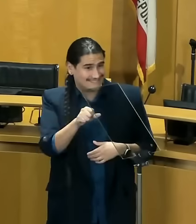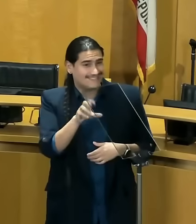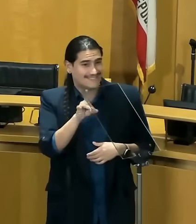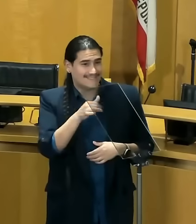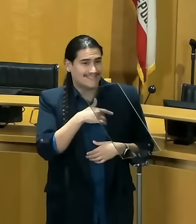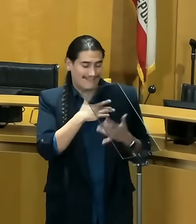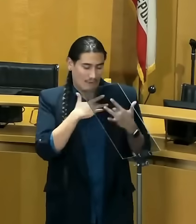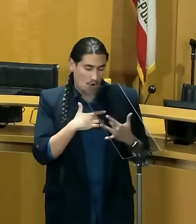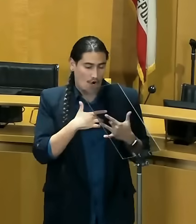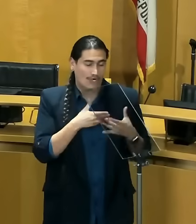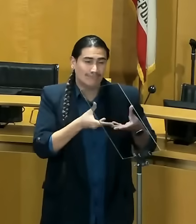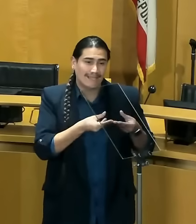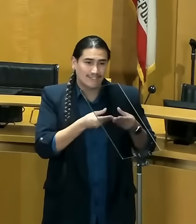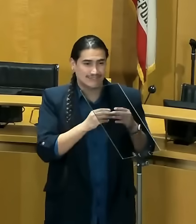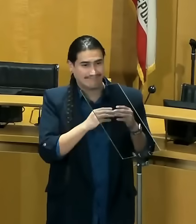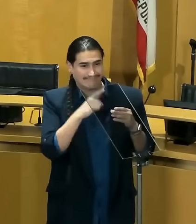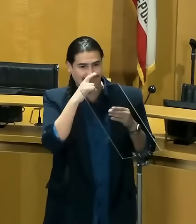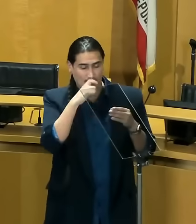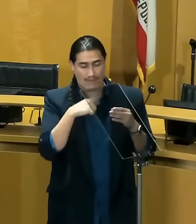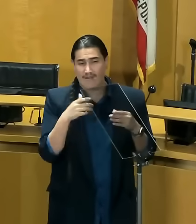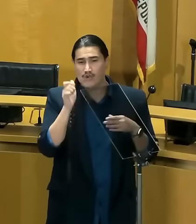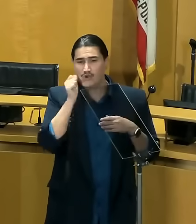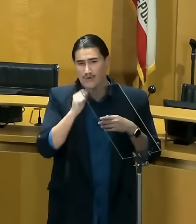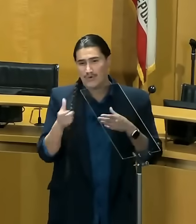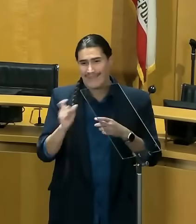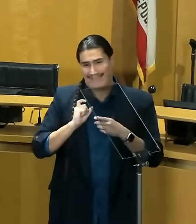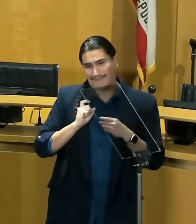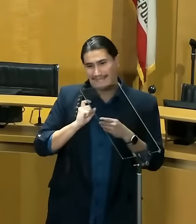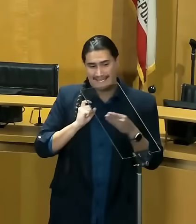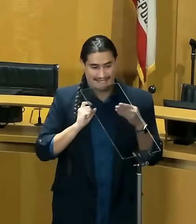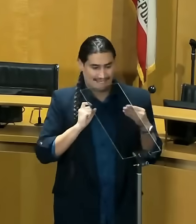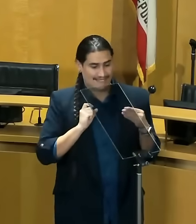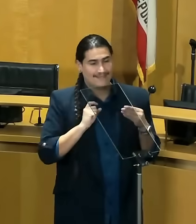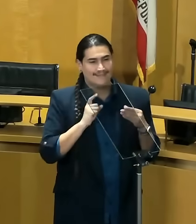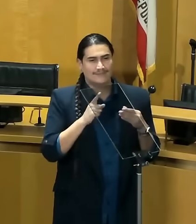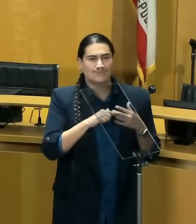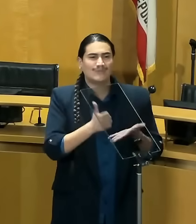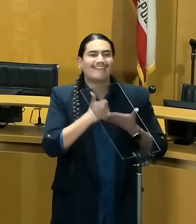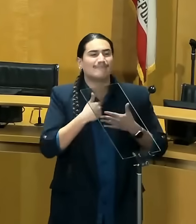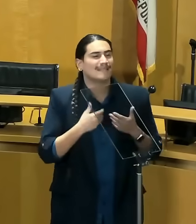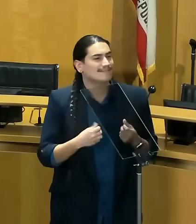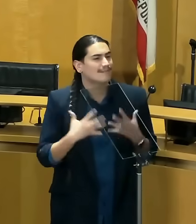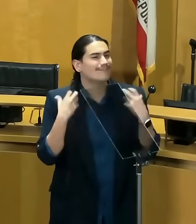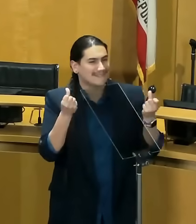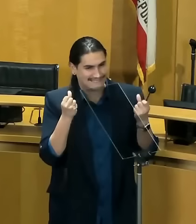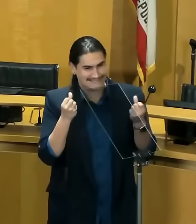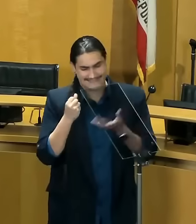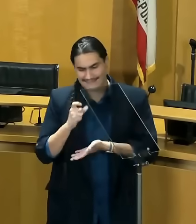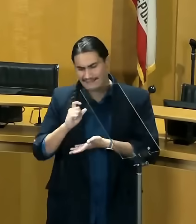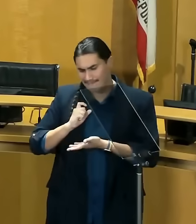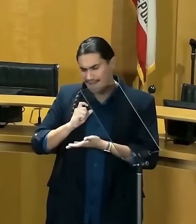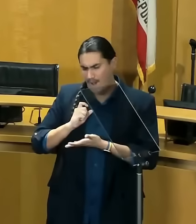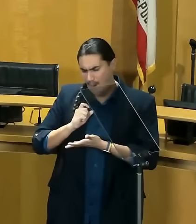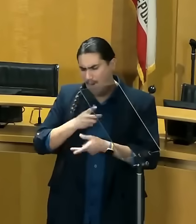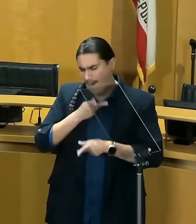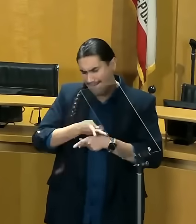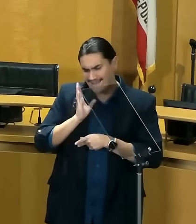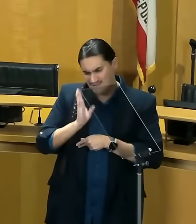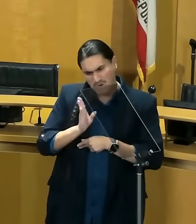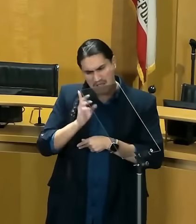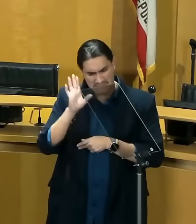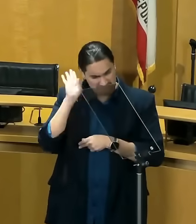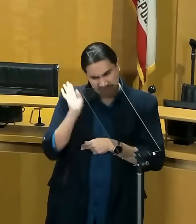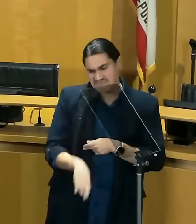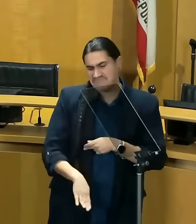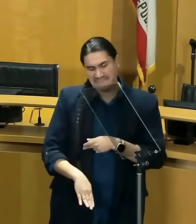heart-shaped plushie toy that a little girl gave to me to give me confidence. And I said I was going to keep it with me through this